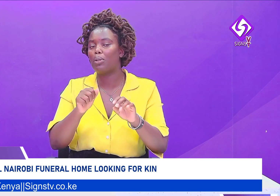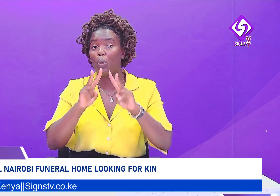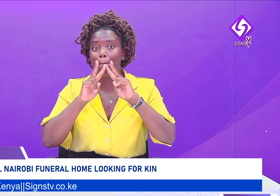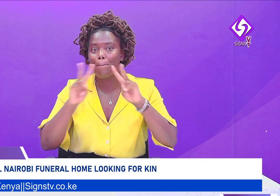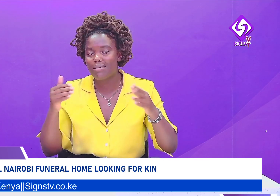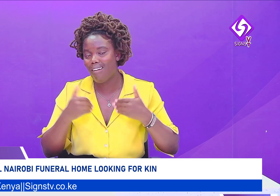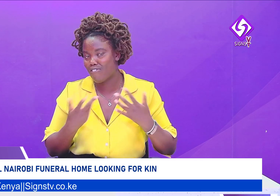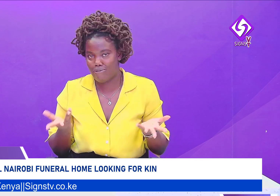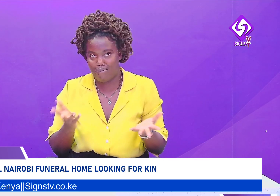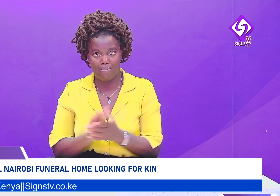dead.